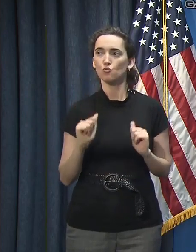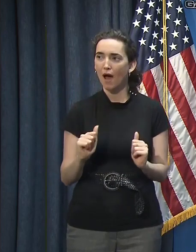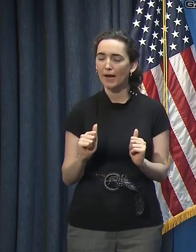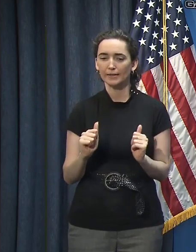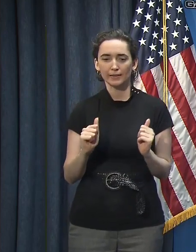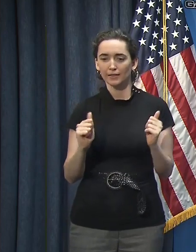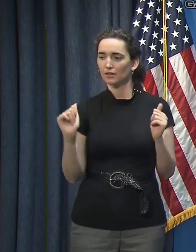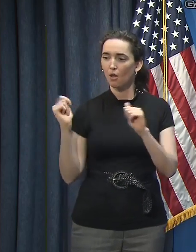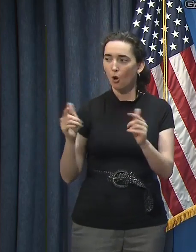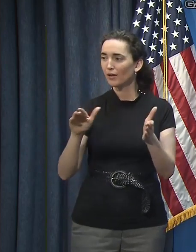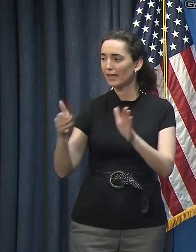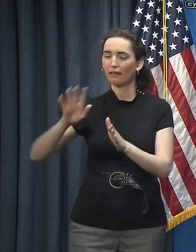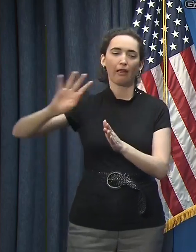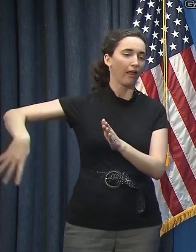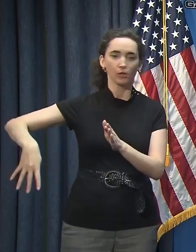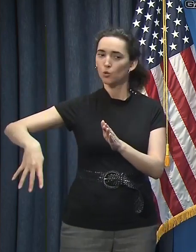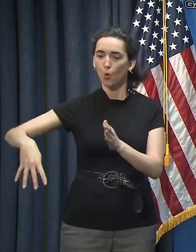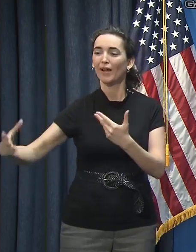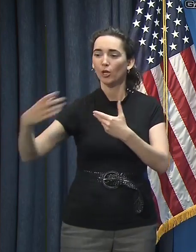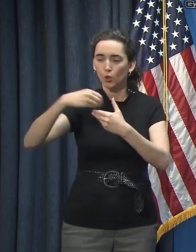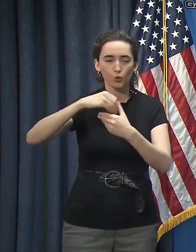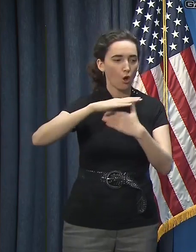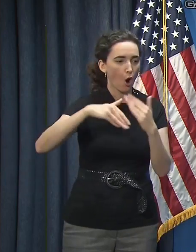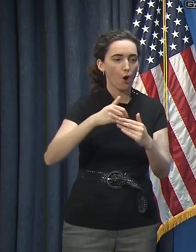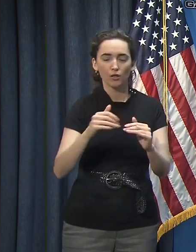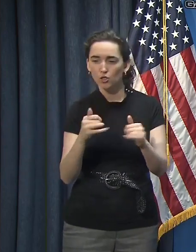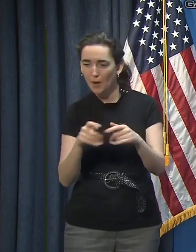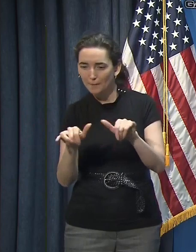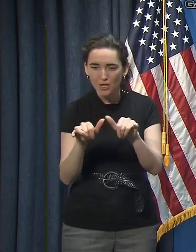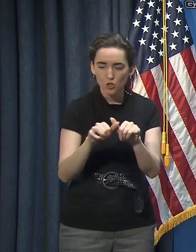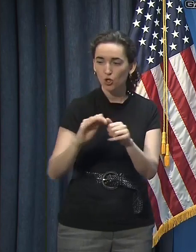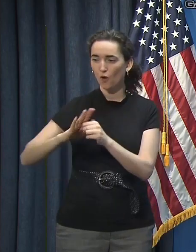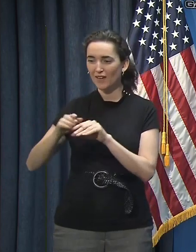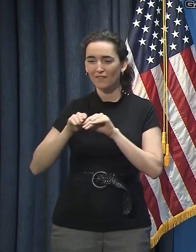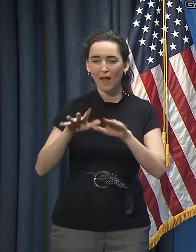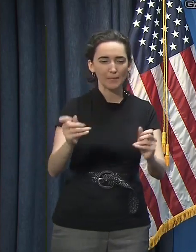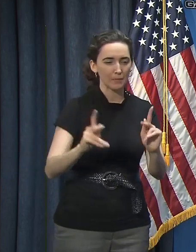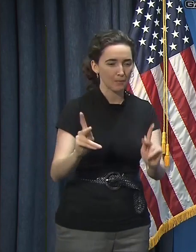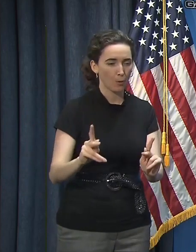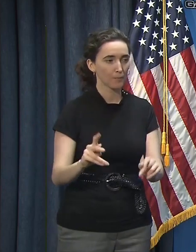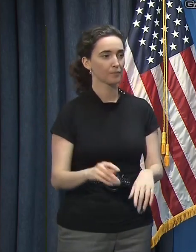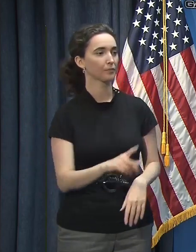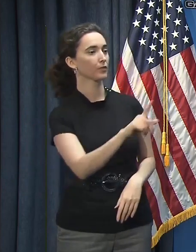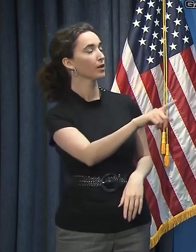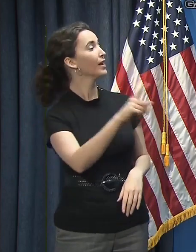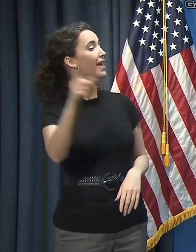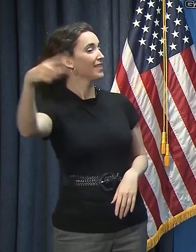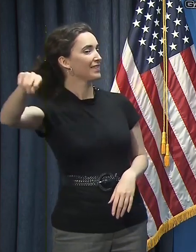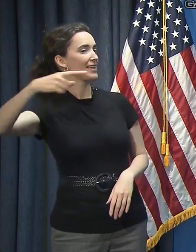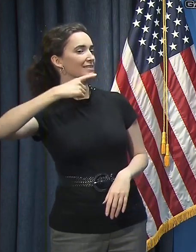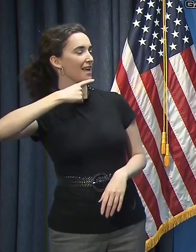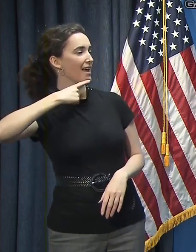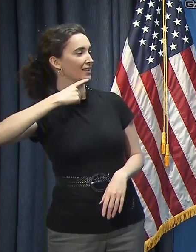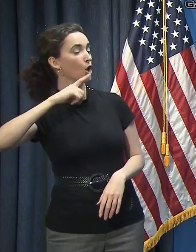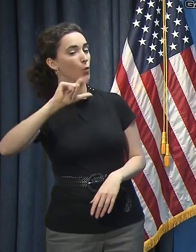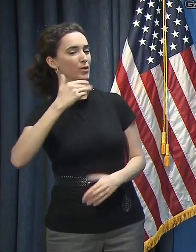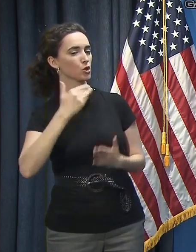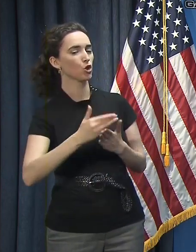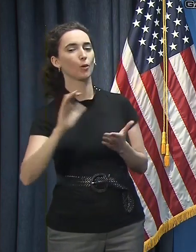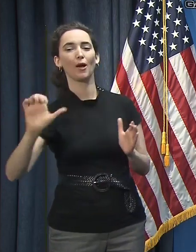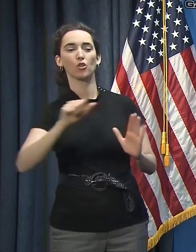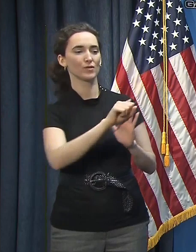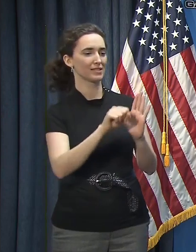as possible and really sort of measure how much impact this is having. Well, they said that Louisiana was good because the testing rate was higher than most other states,